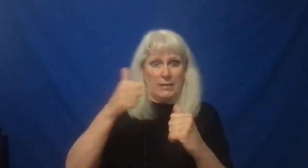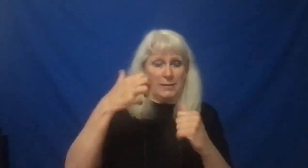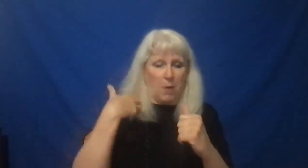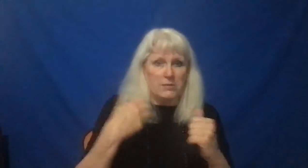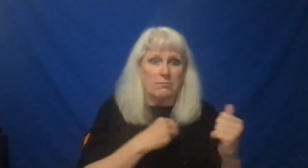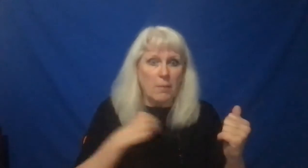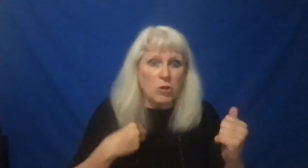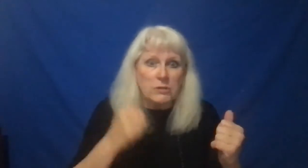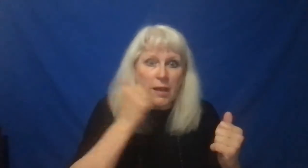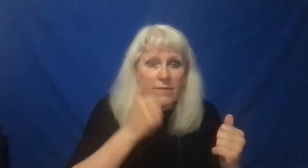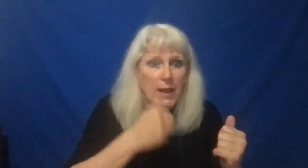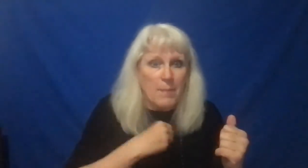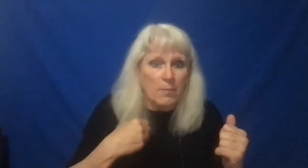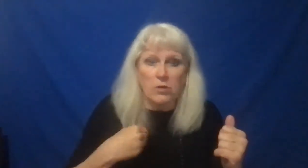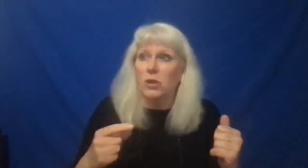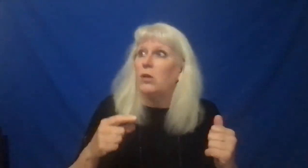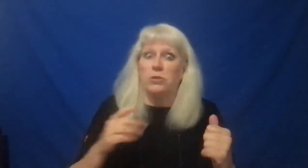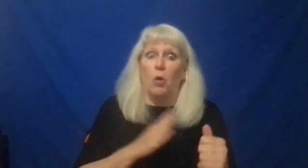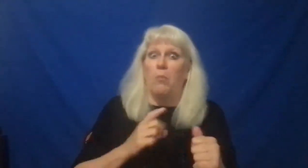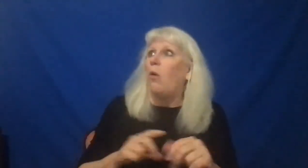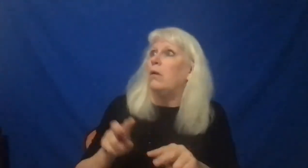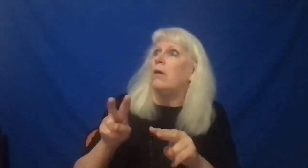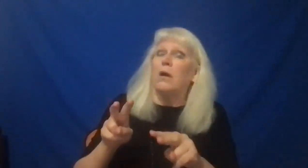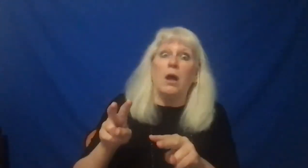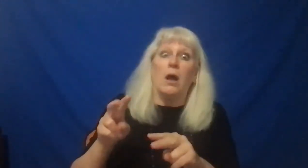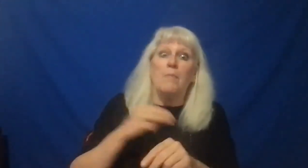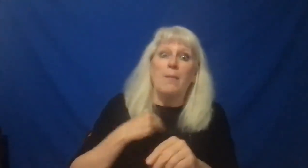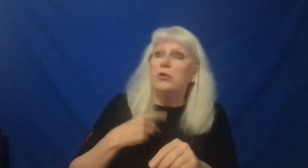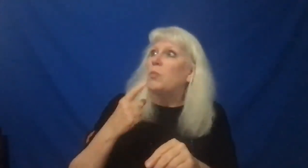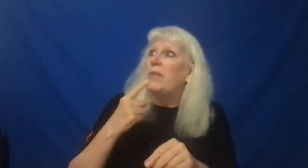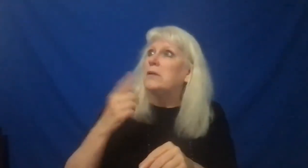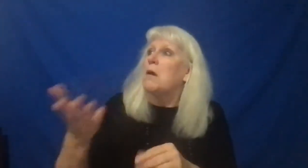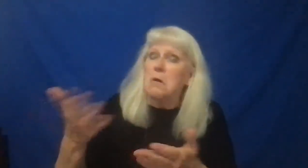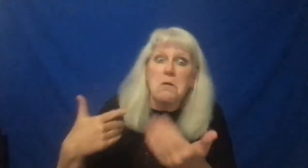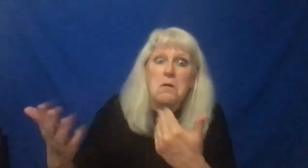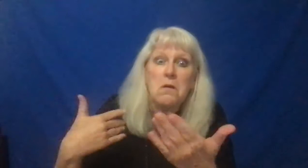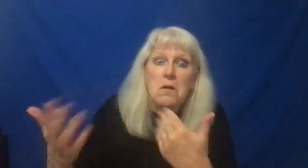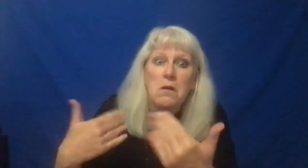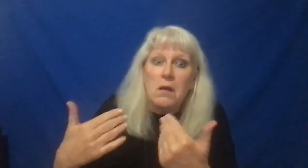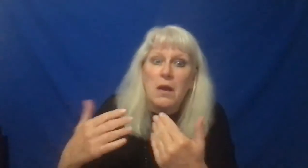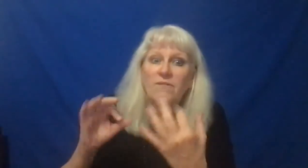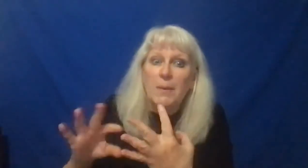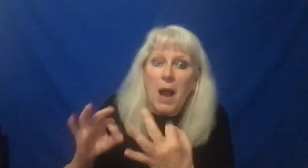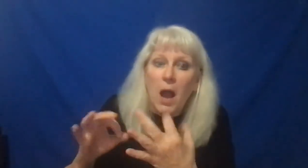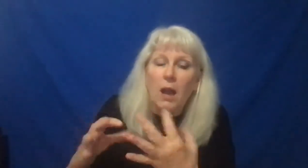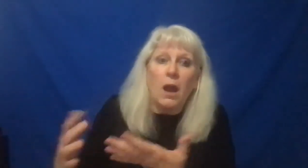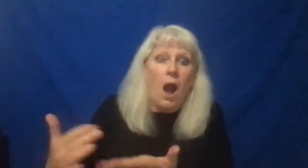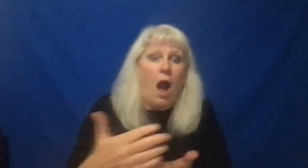membership that's so important. It's an organic activity that enables us to carry the message.